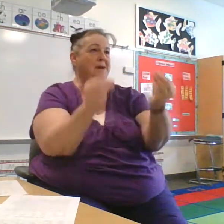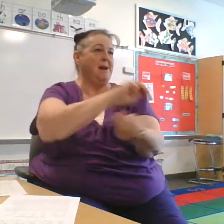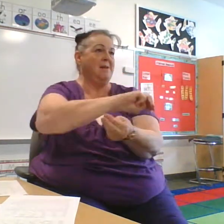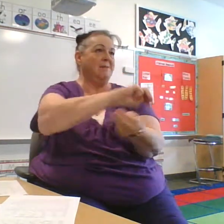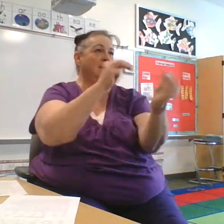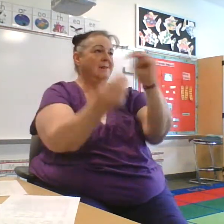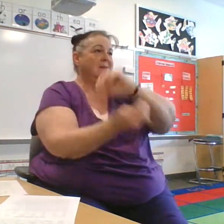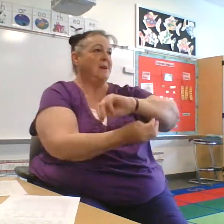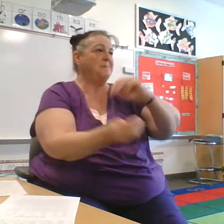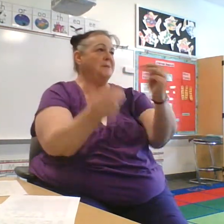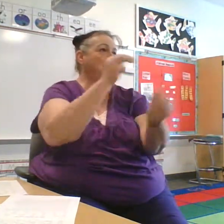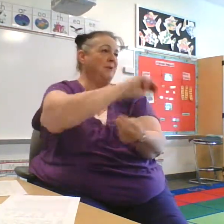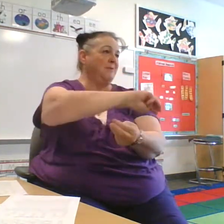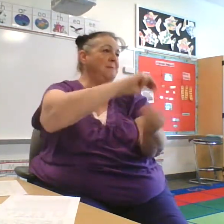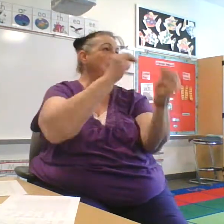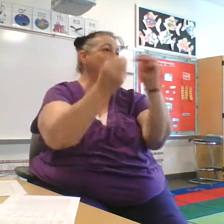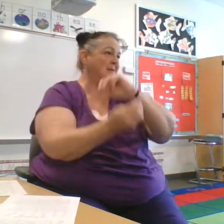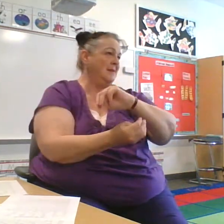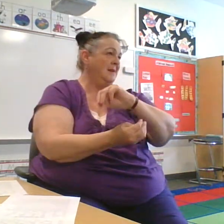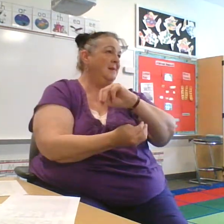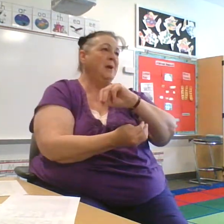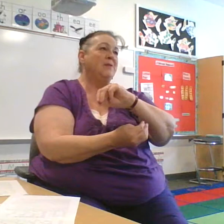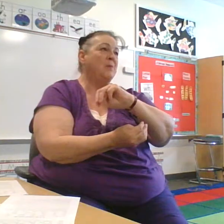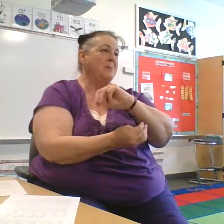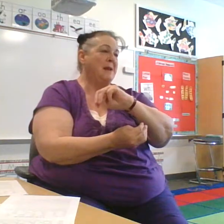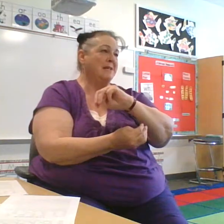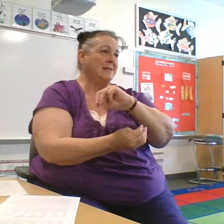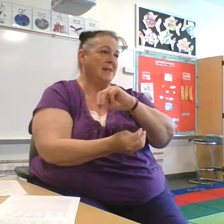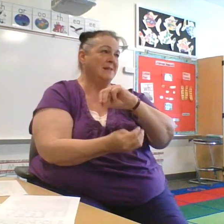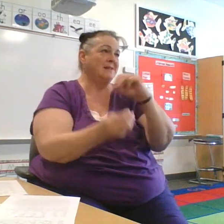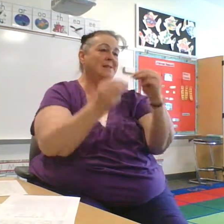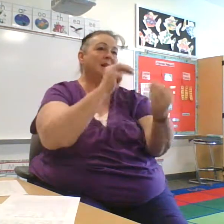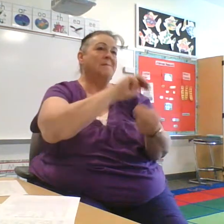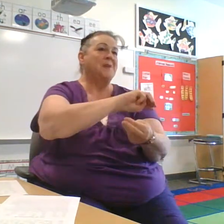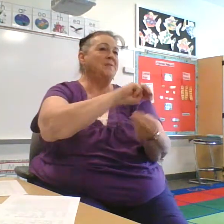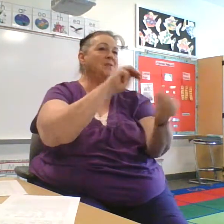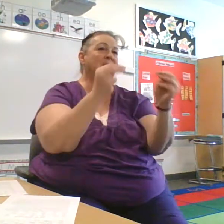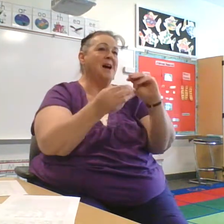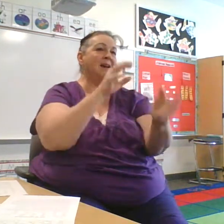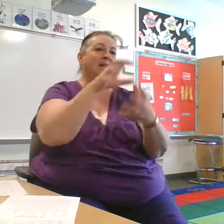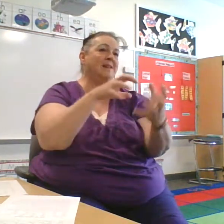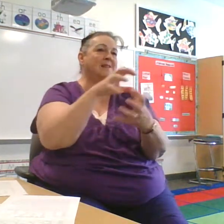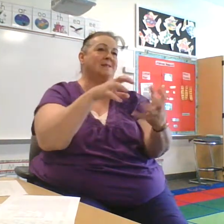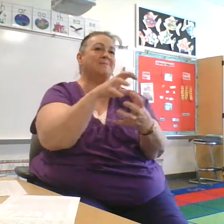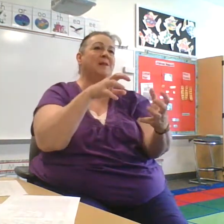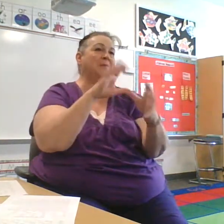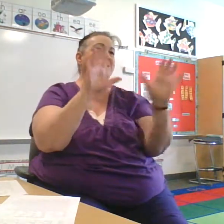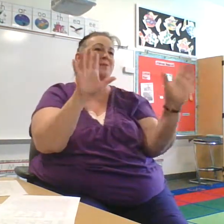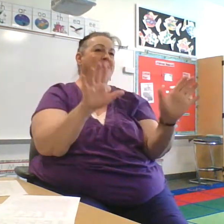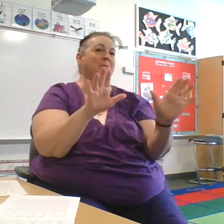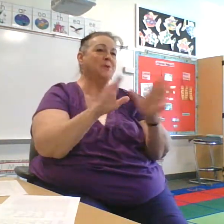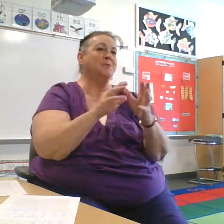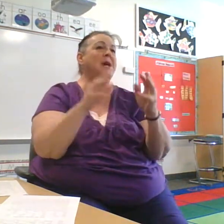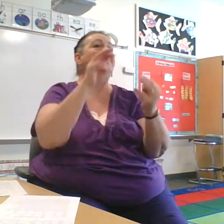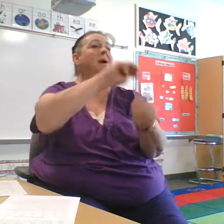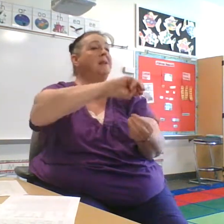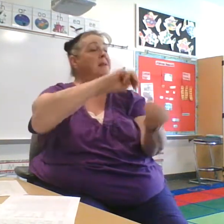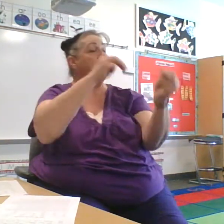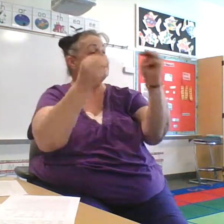down, topsy-turvy mess. Either one makes sense. If you signed this, they would understand what you were saying. But the book